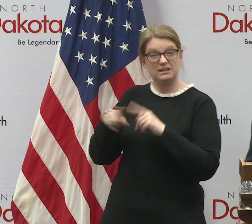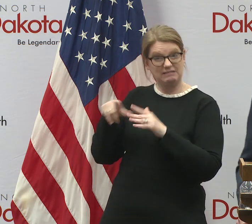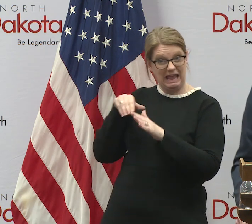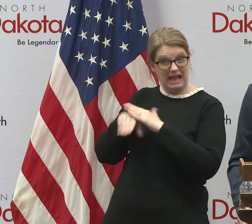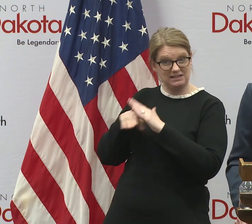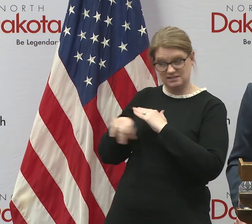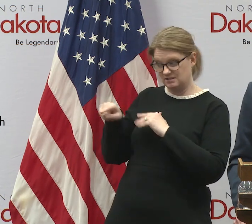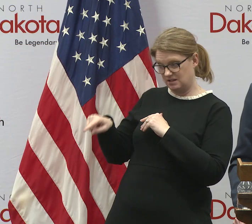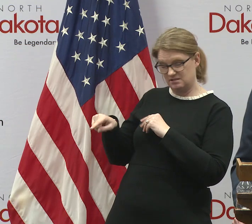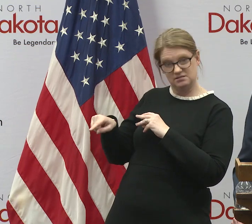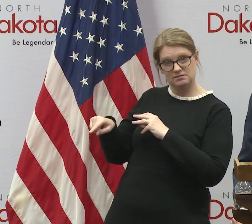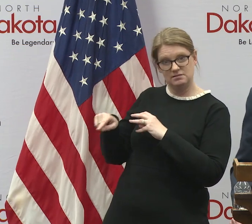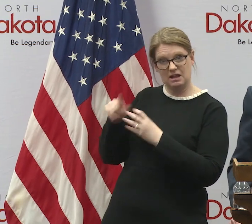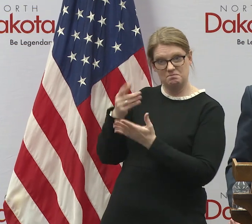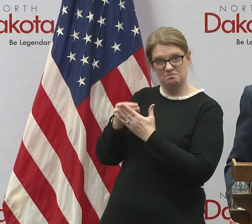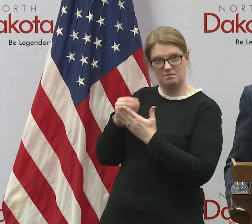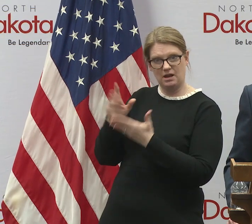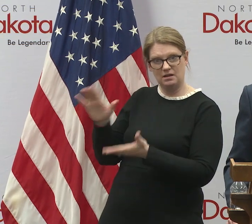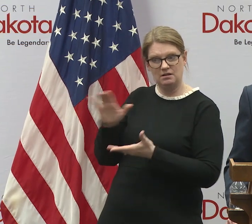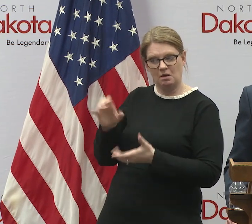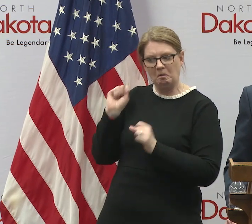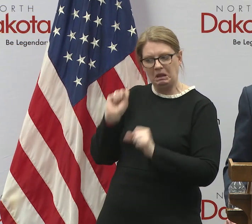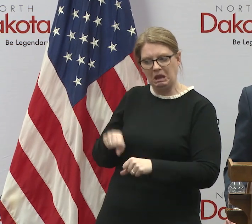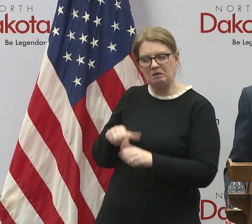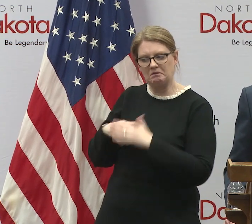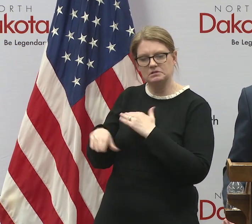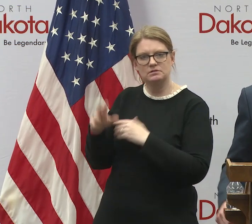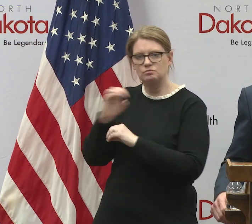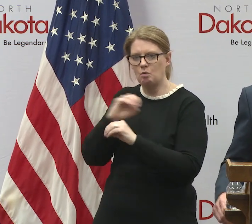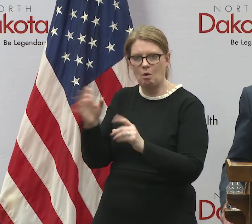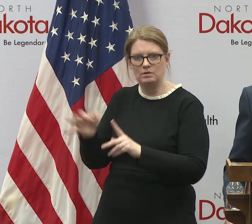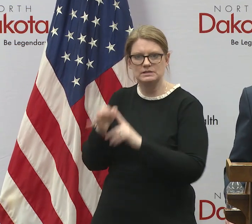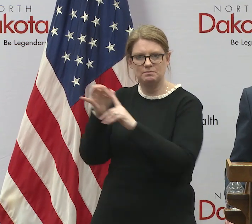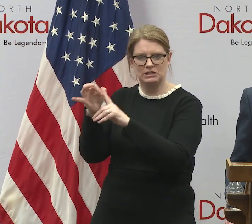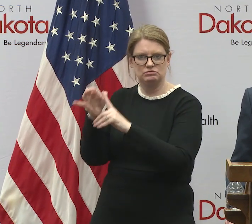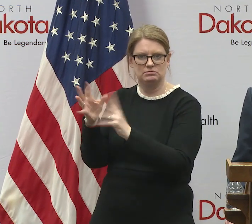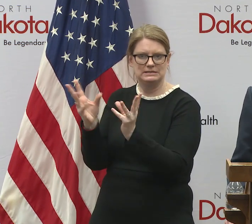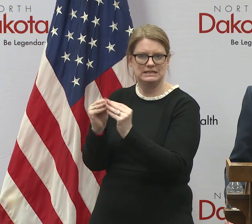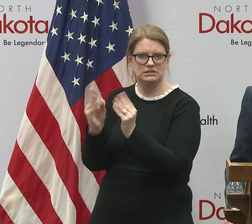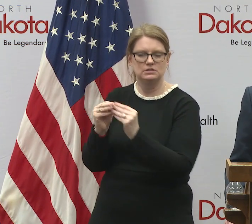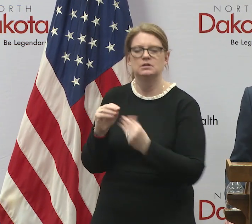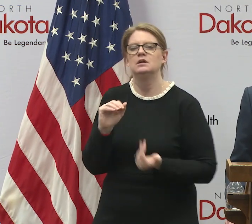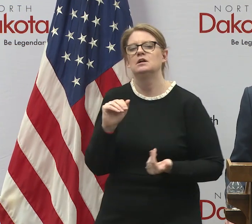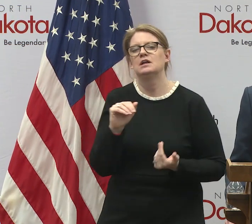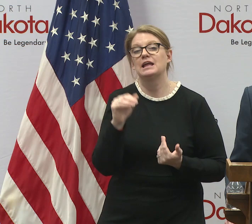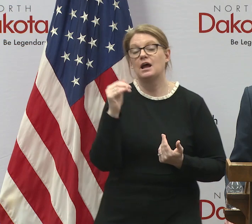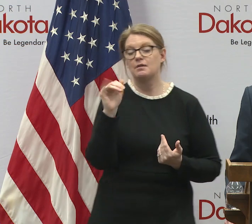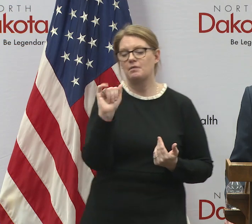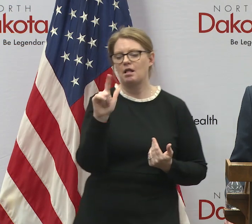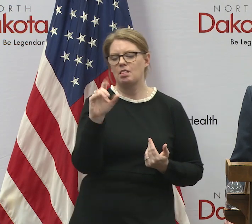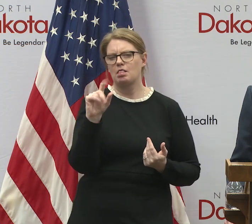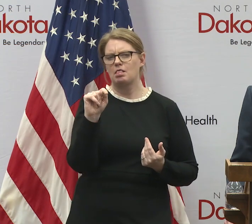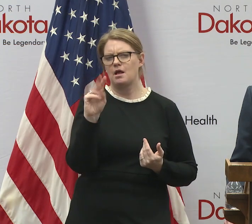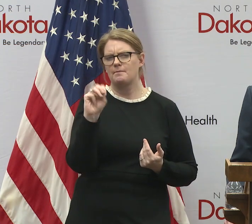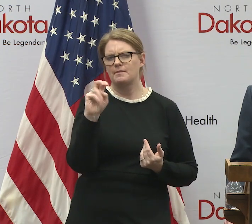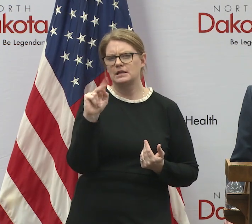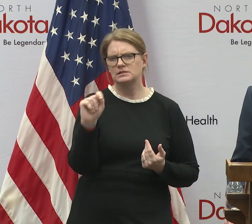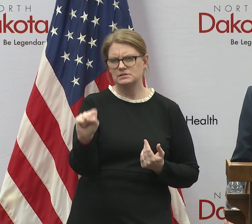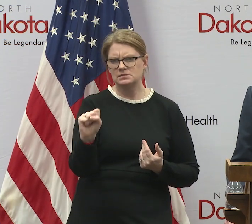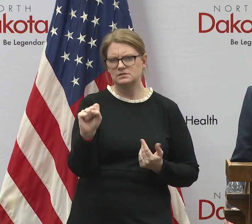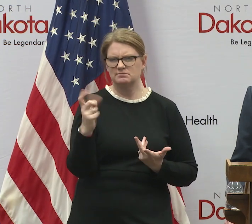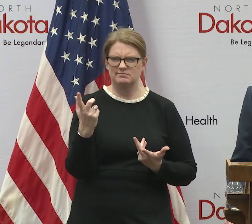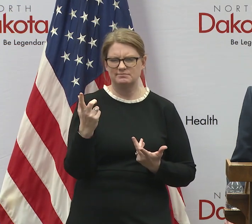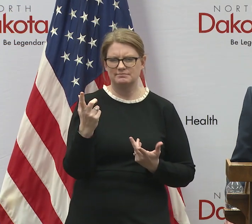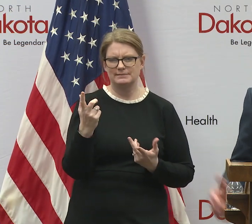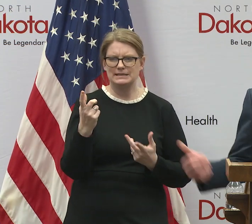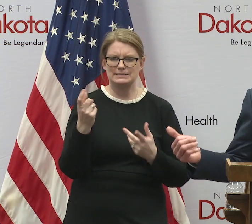access that without a special session if we do allotments, and there's a specific legislation about that which we could share